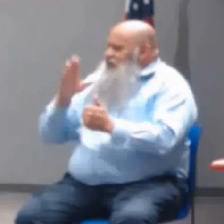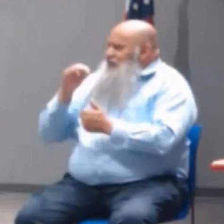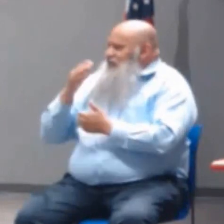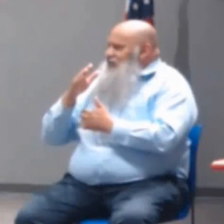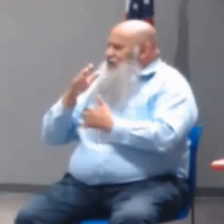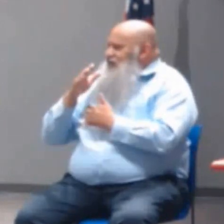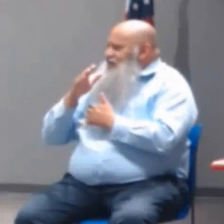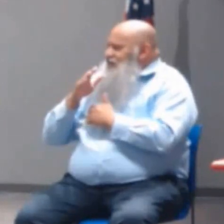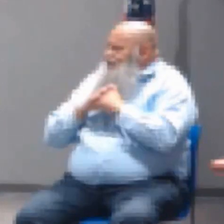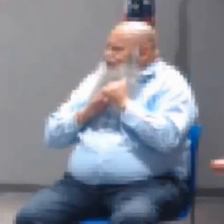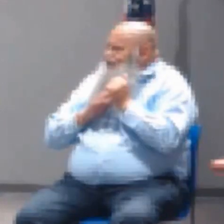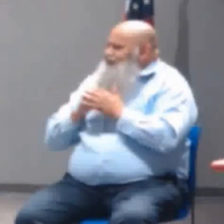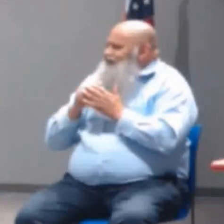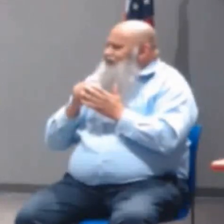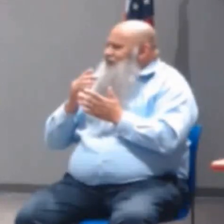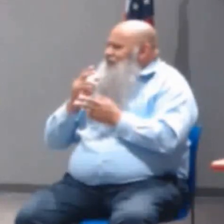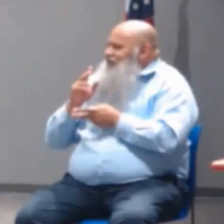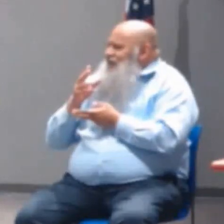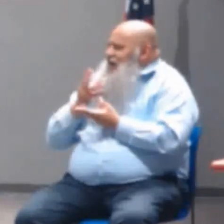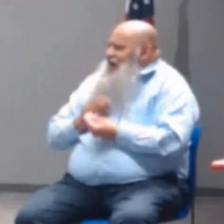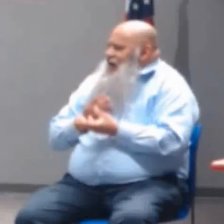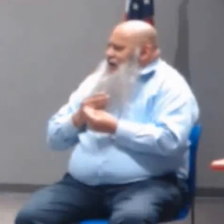kind. And